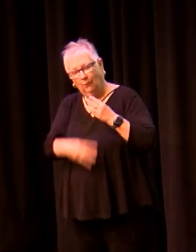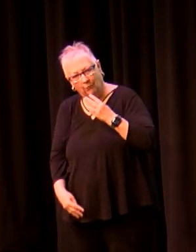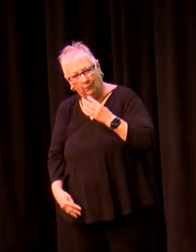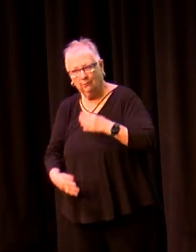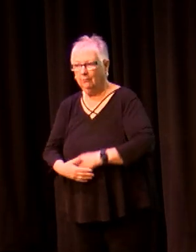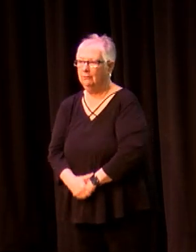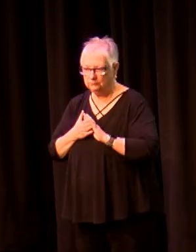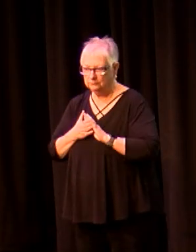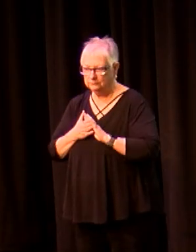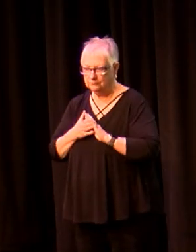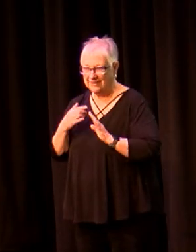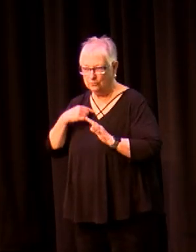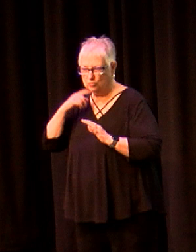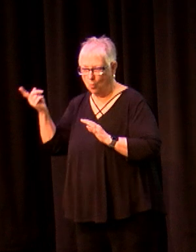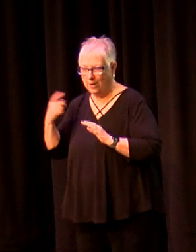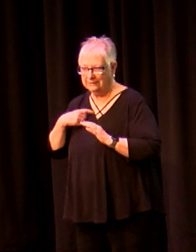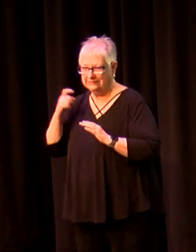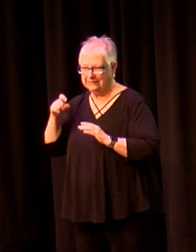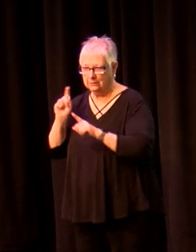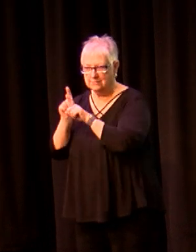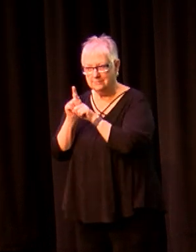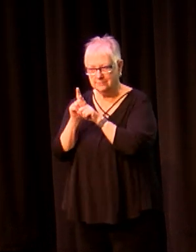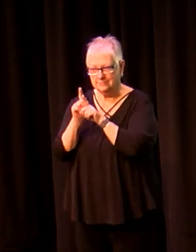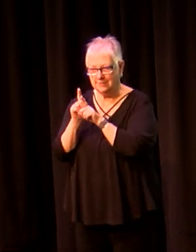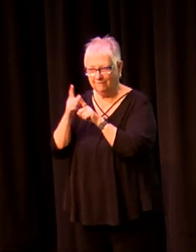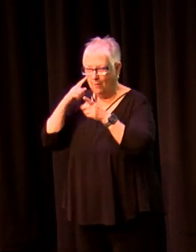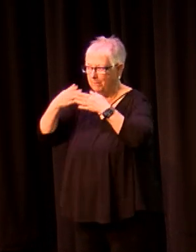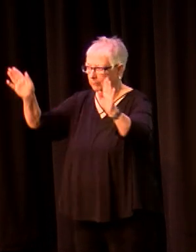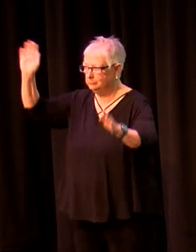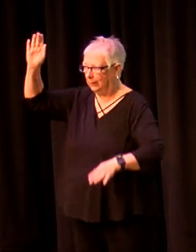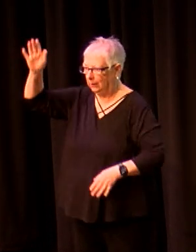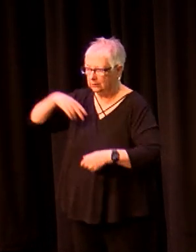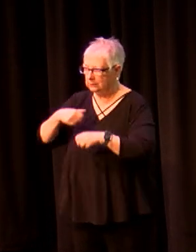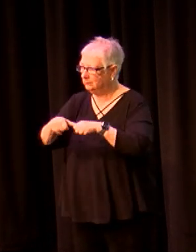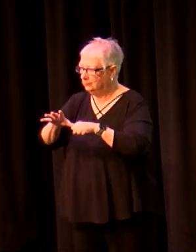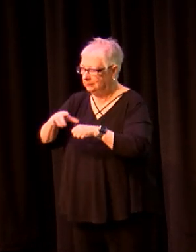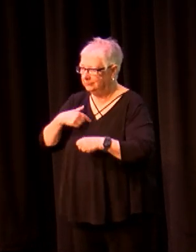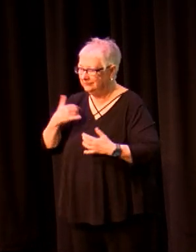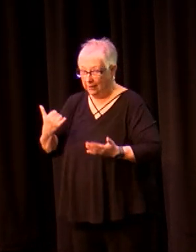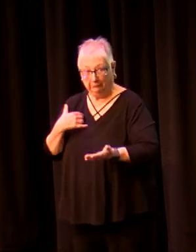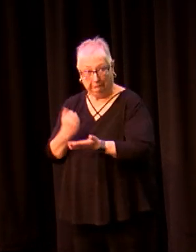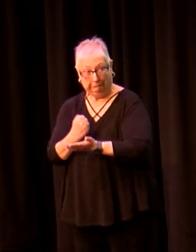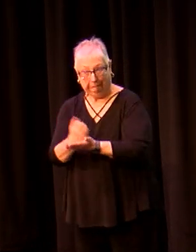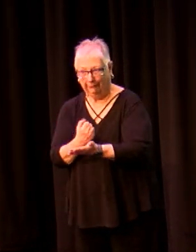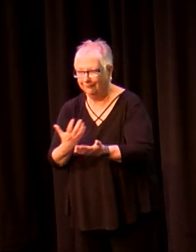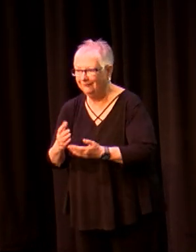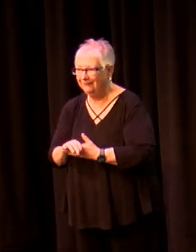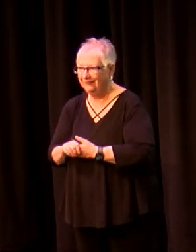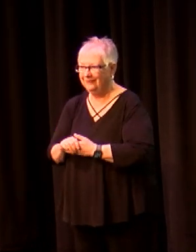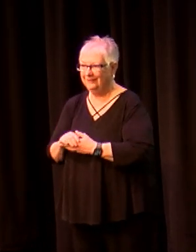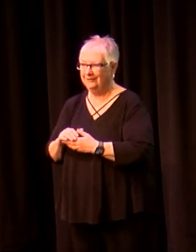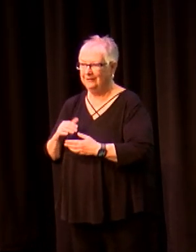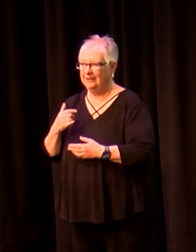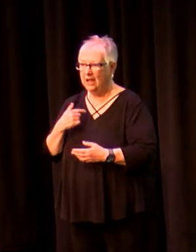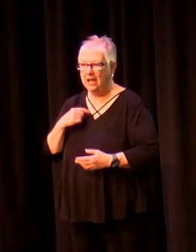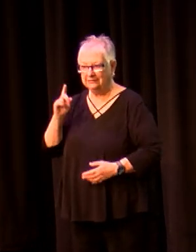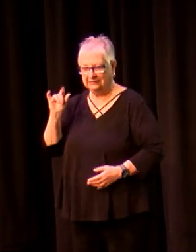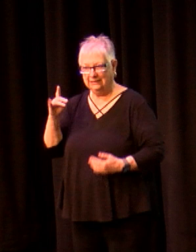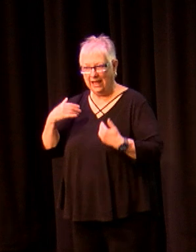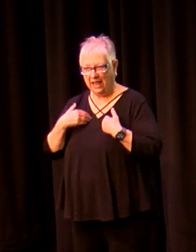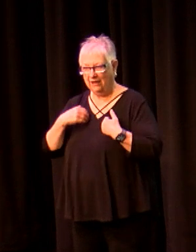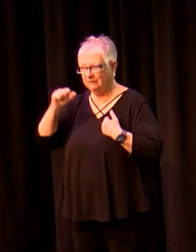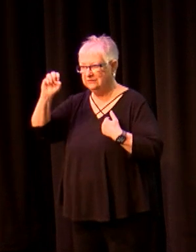Thank you. There. I forgot that I did have the Section 8 thing on my list. And I've been talking